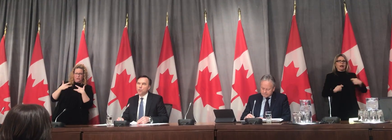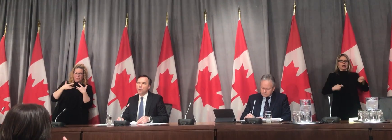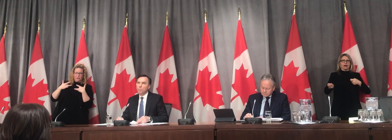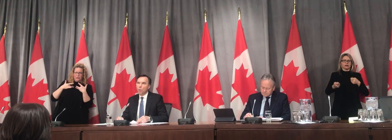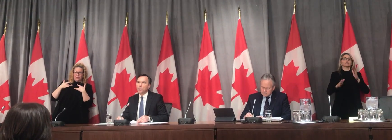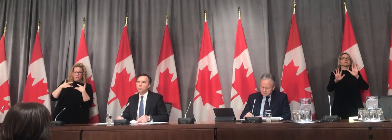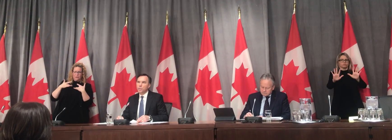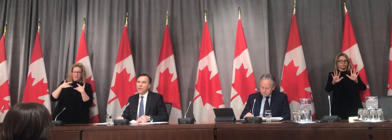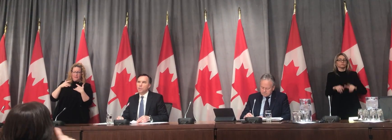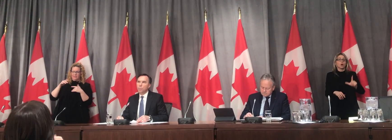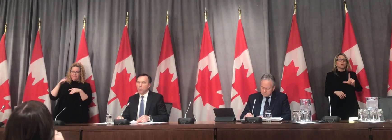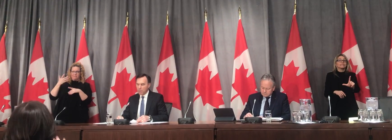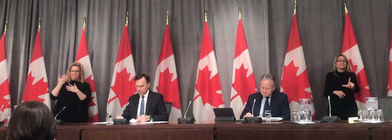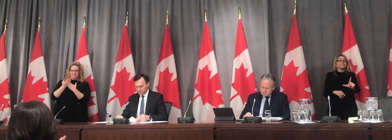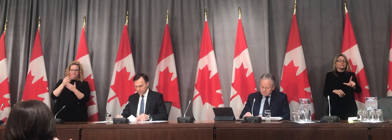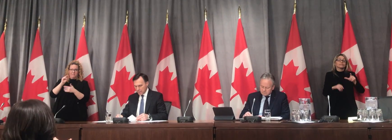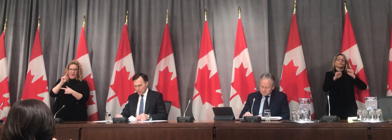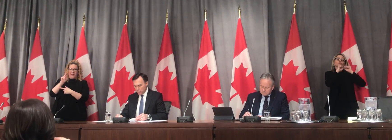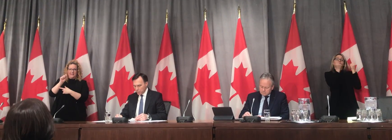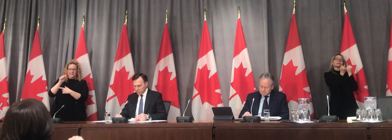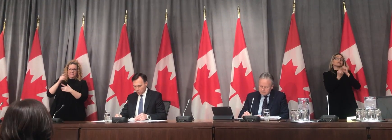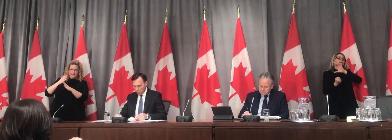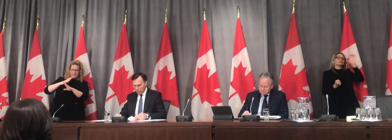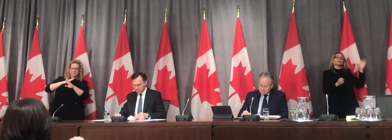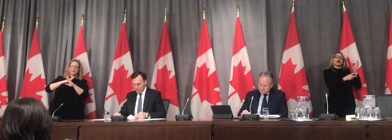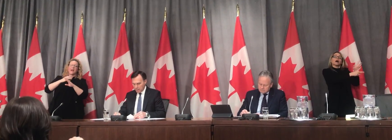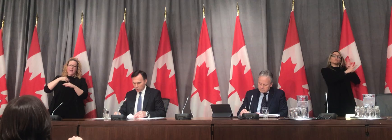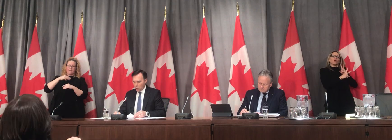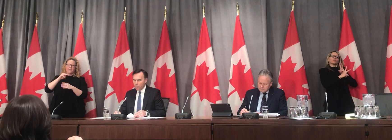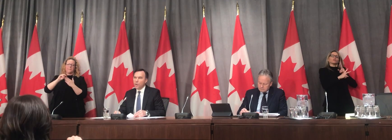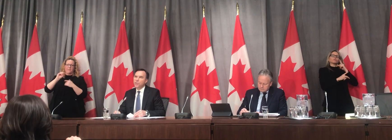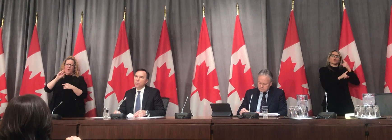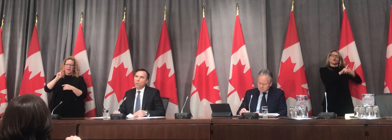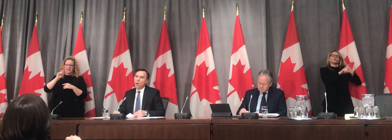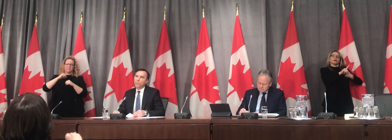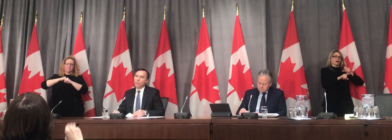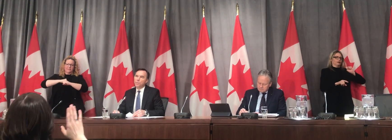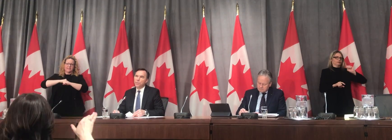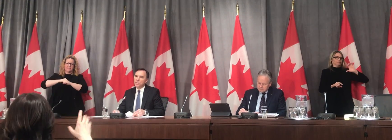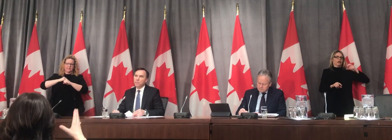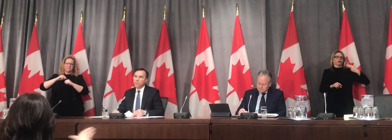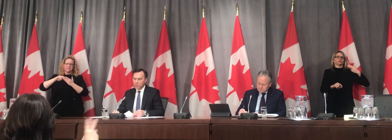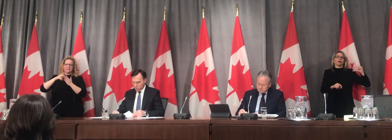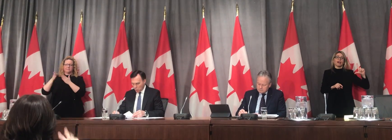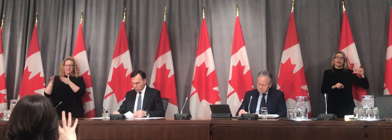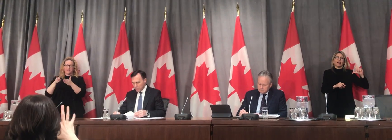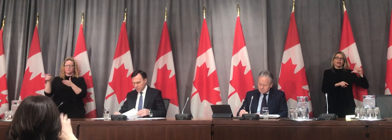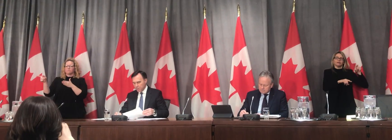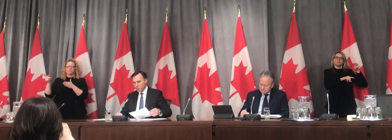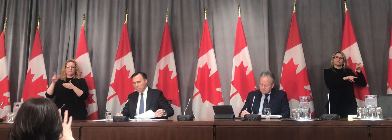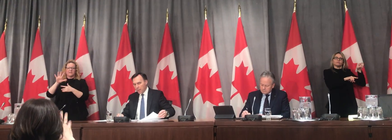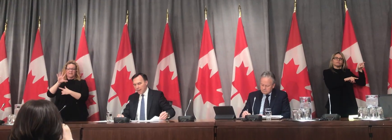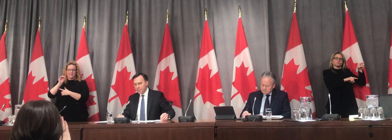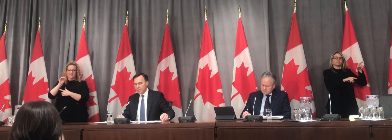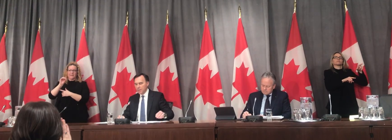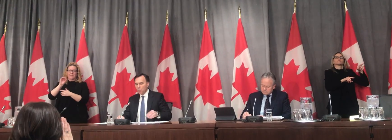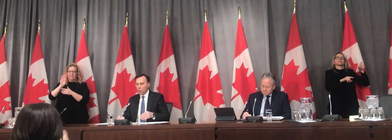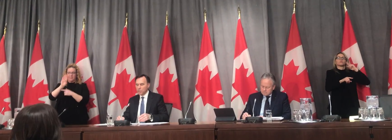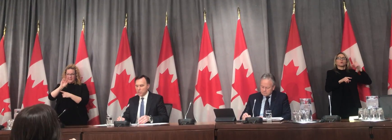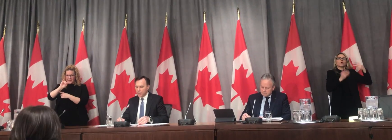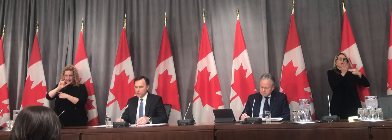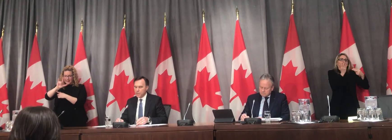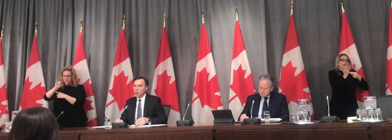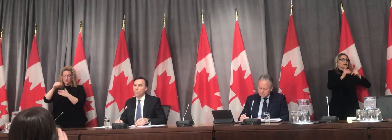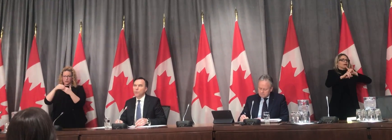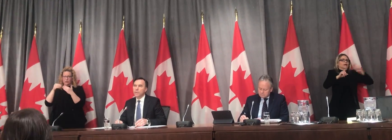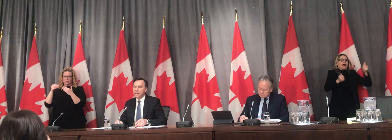the Insured Mortgage Protection Program. Through this program, the corporation will offer $50 billion so that banks and